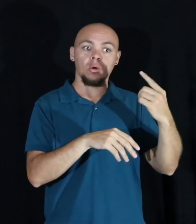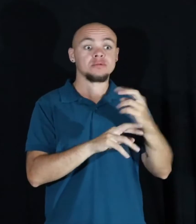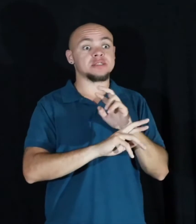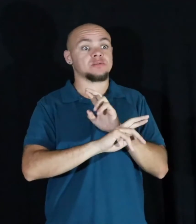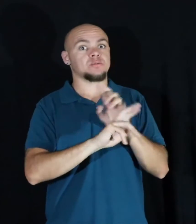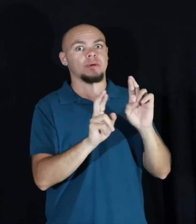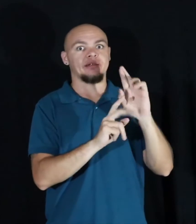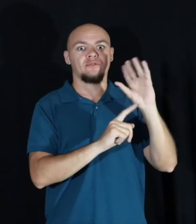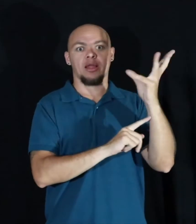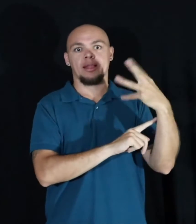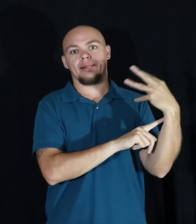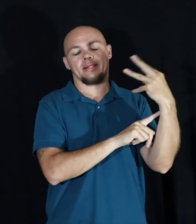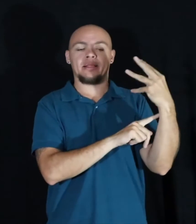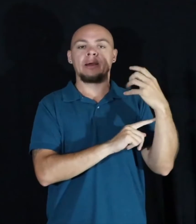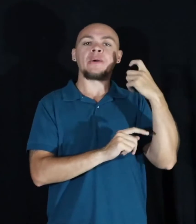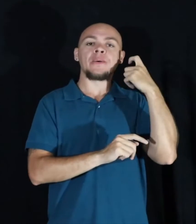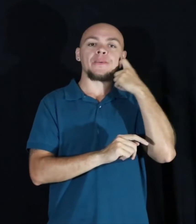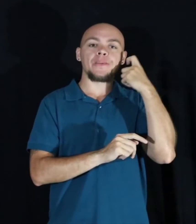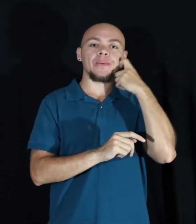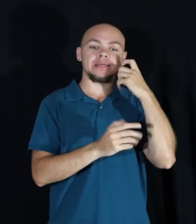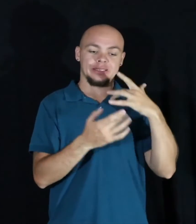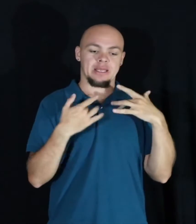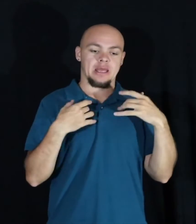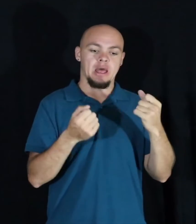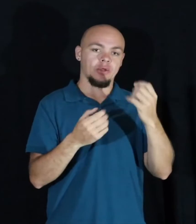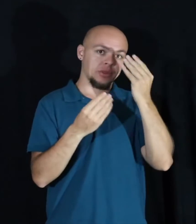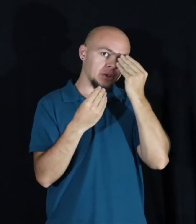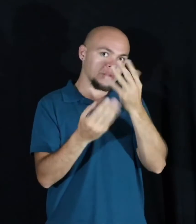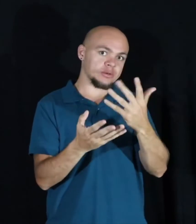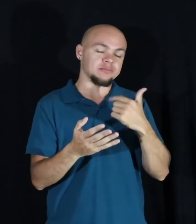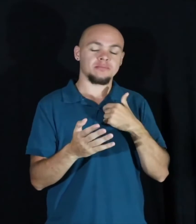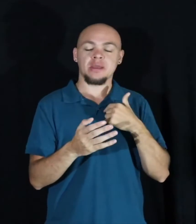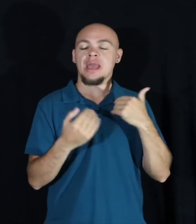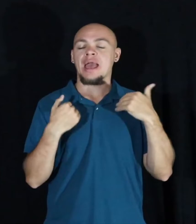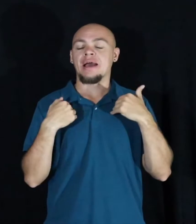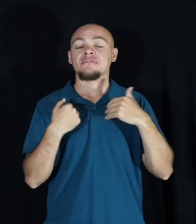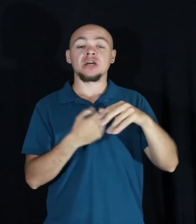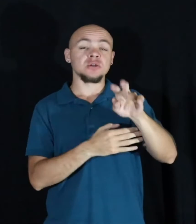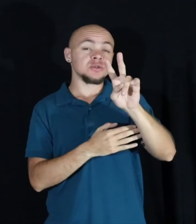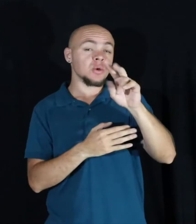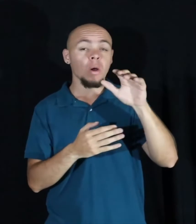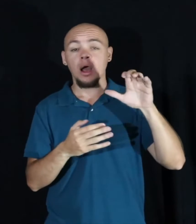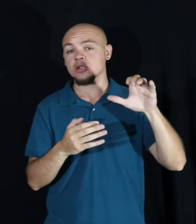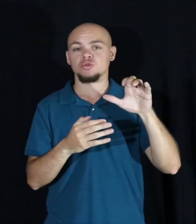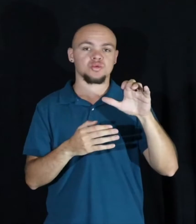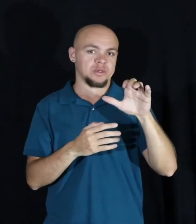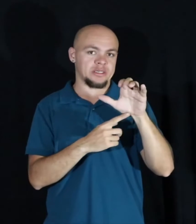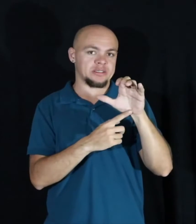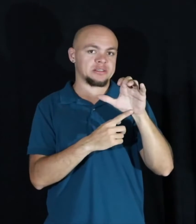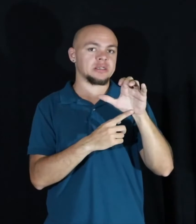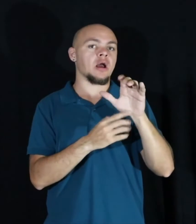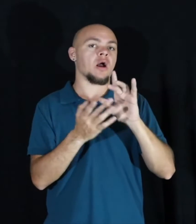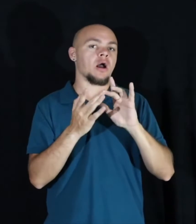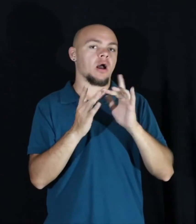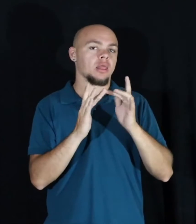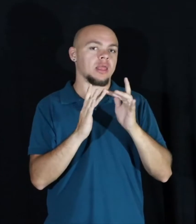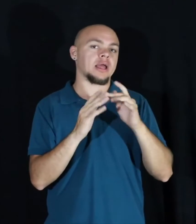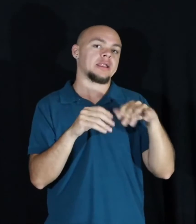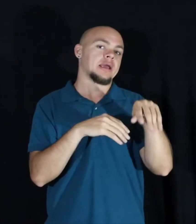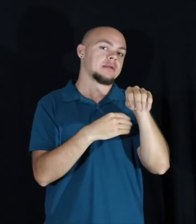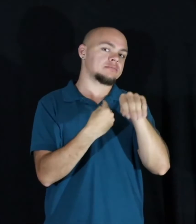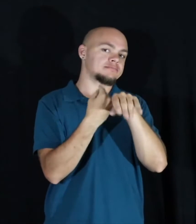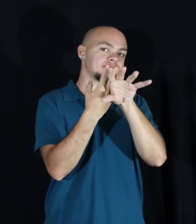ready for the most latest breaking health news. I've been featured in over 200 on-air media appearances for my health and